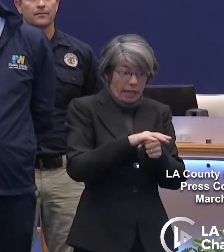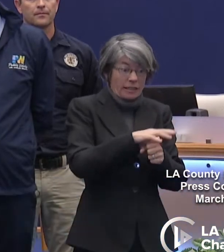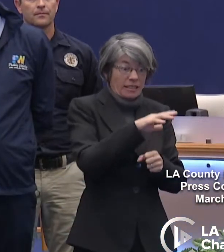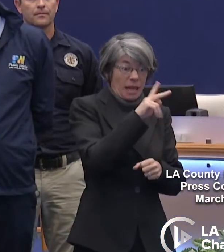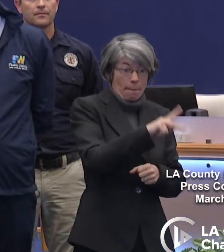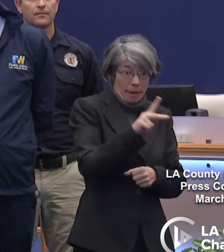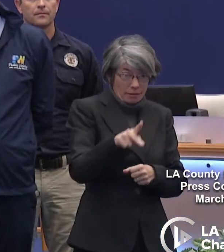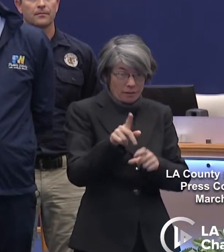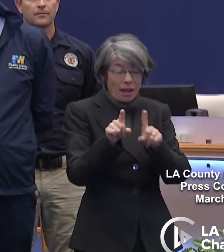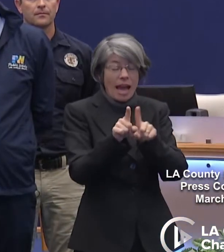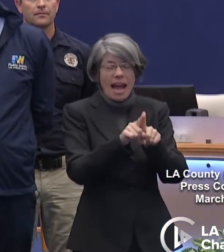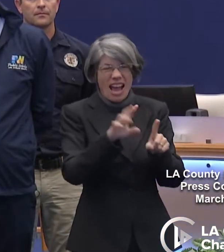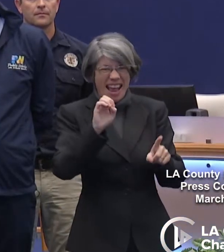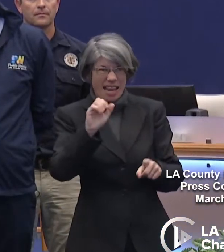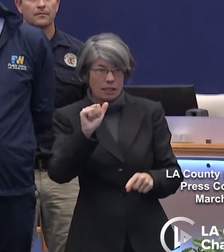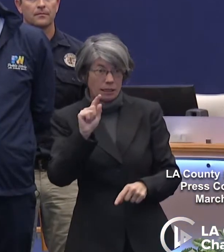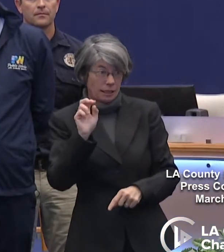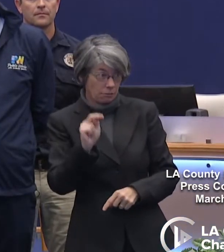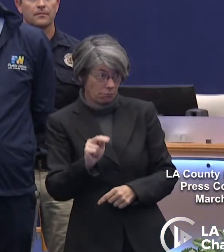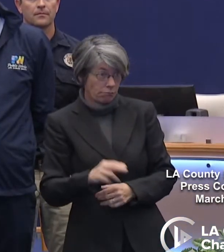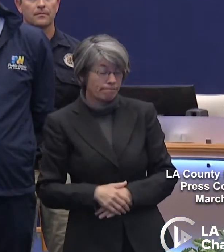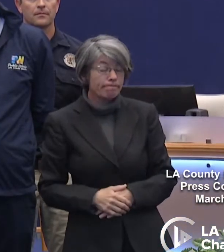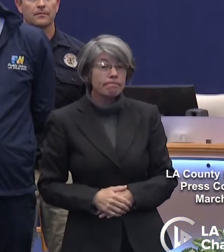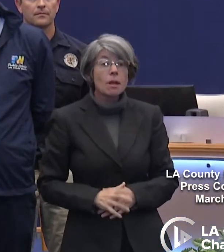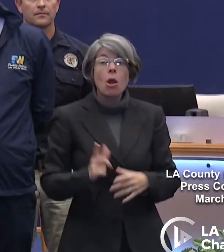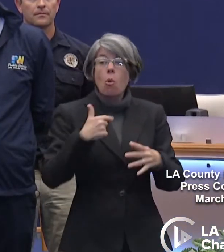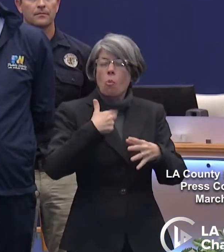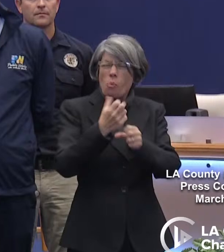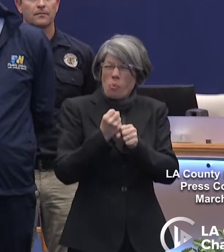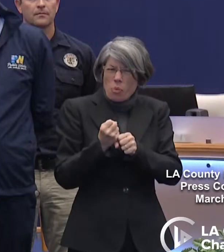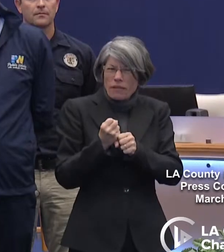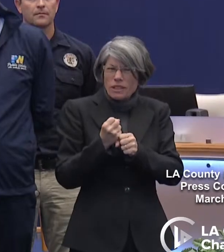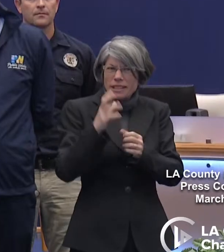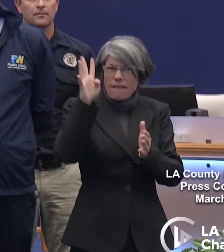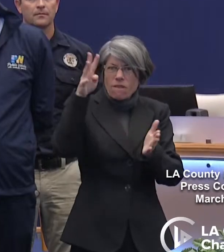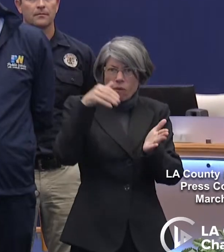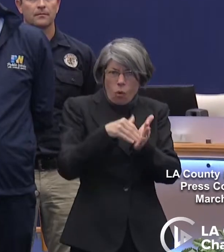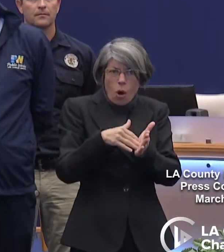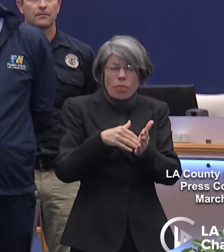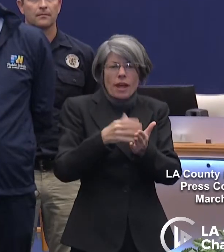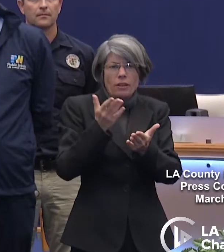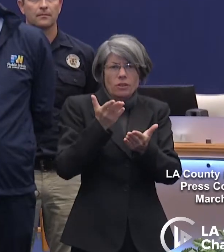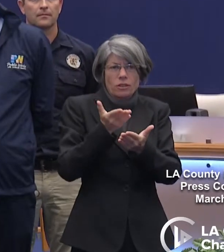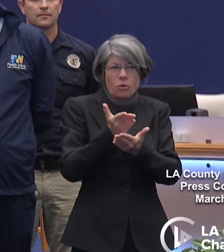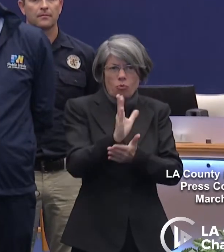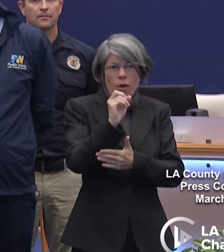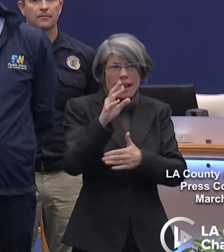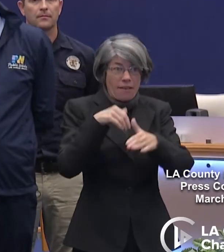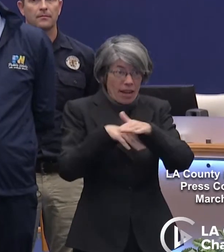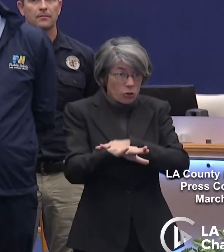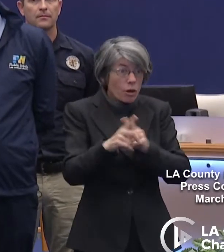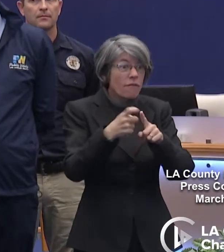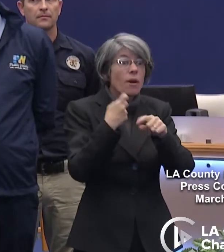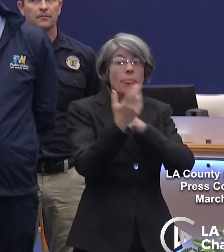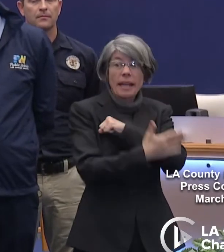and Palisades. We have received just shy of 4,000 rights of entry from the county, and that number